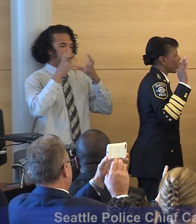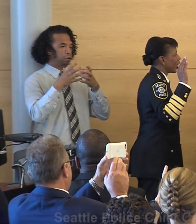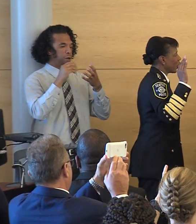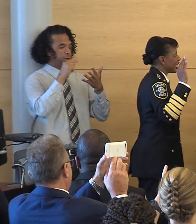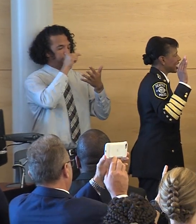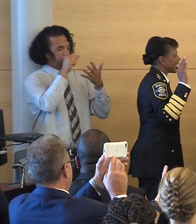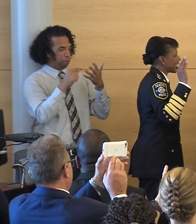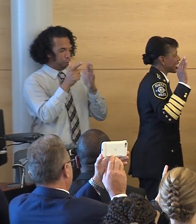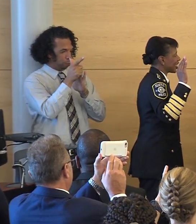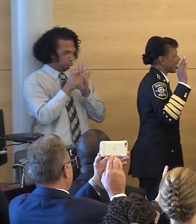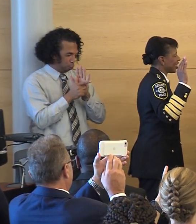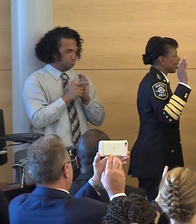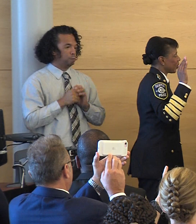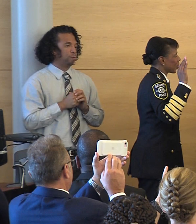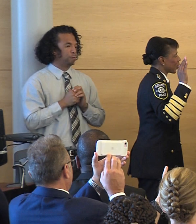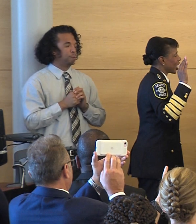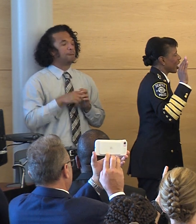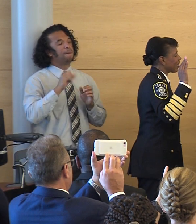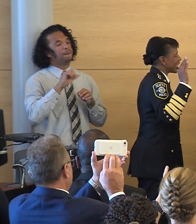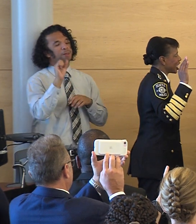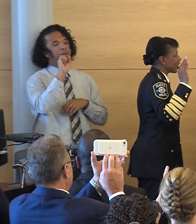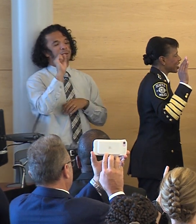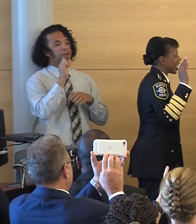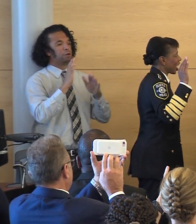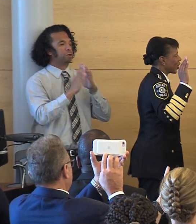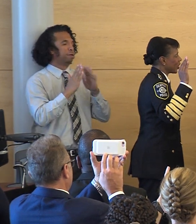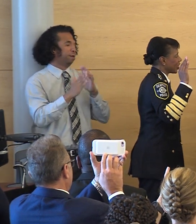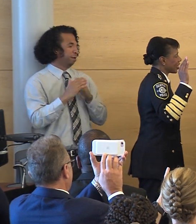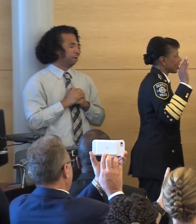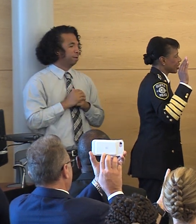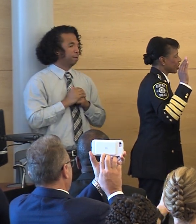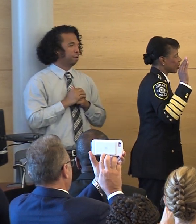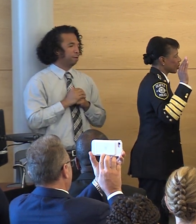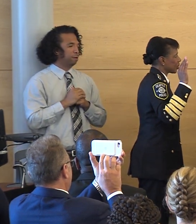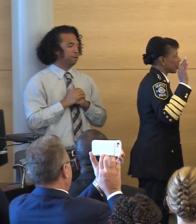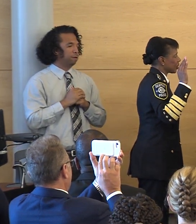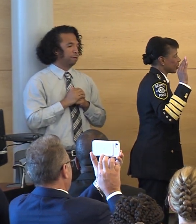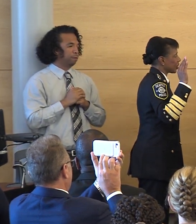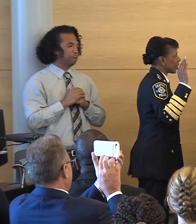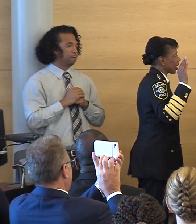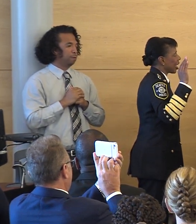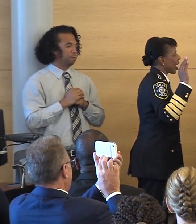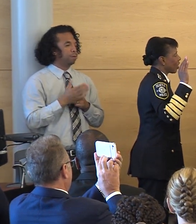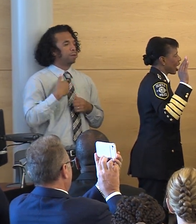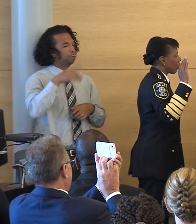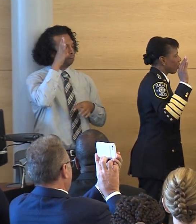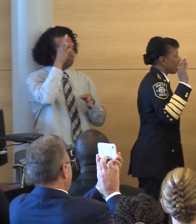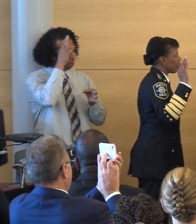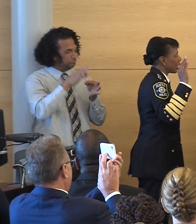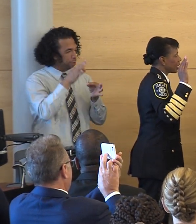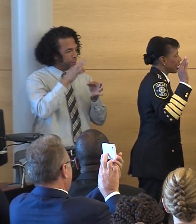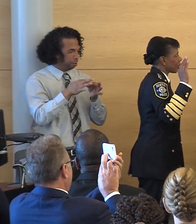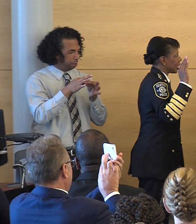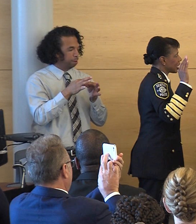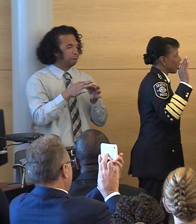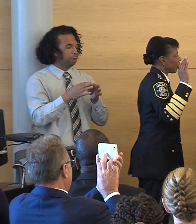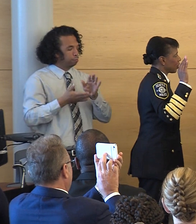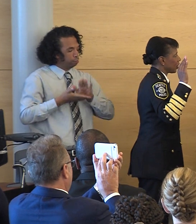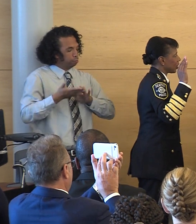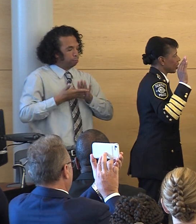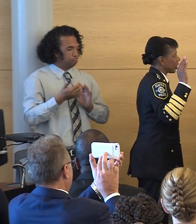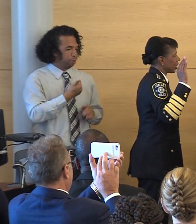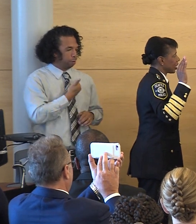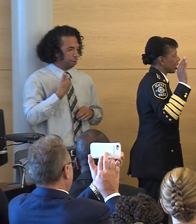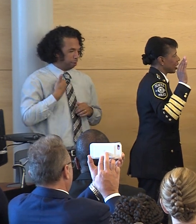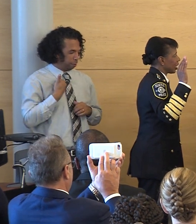the Charter and Ordinances. Of the City of Seattle. Of the City of Seattle. And that I will faithfully conduct myself. And that I will faithfully conduct myself.